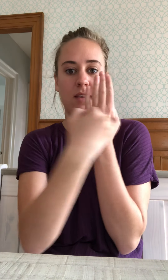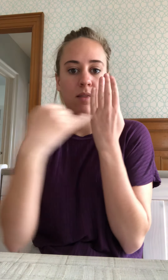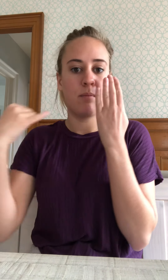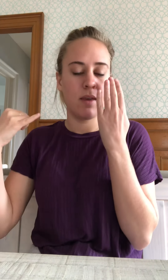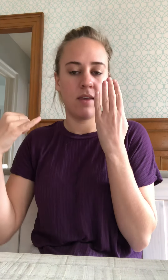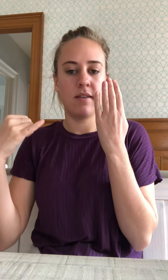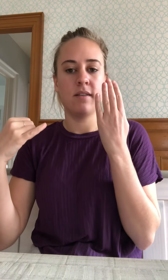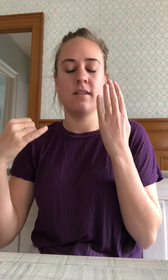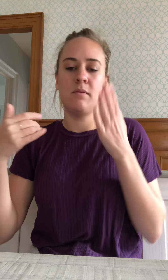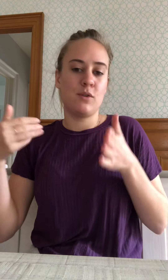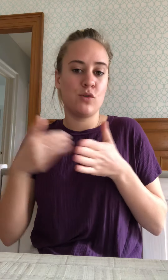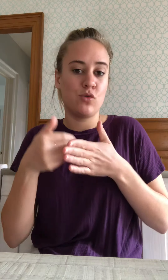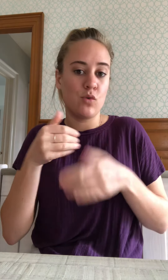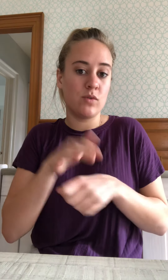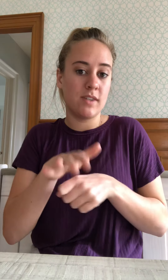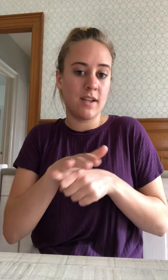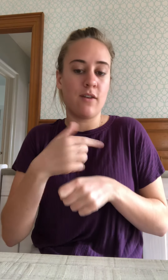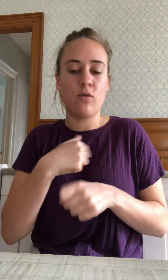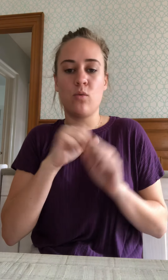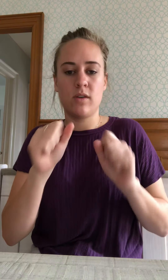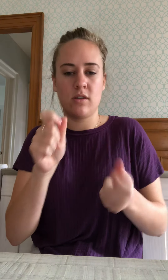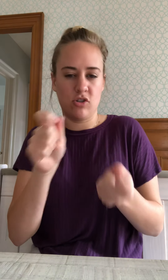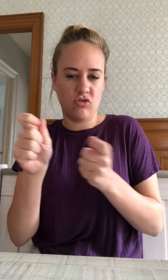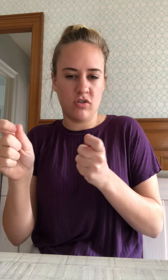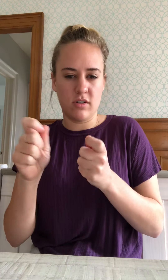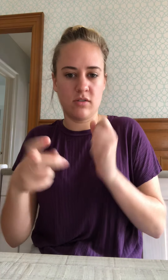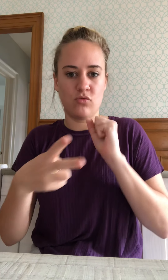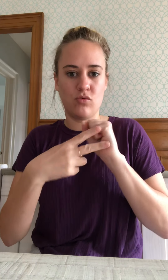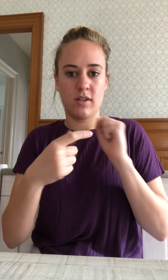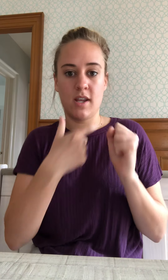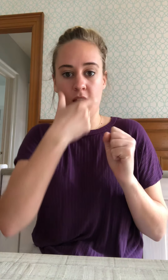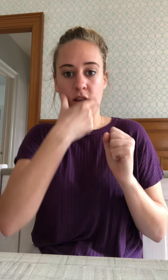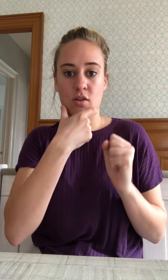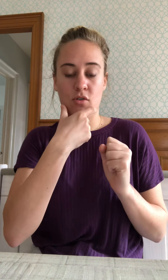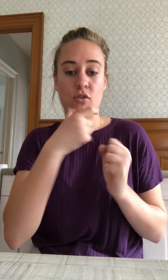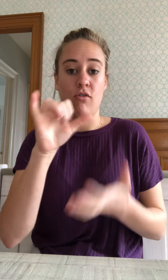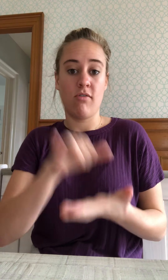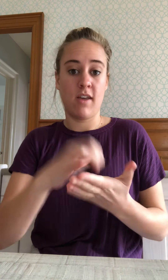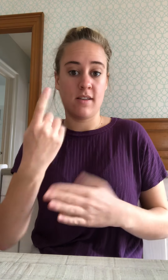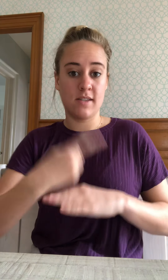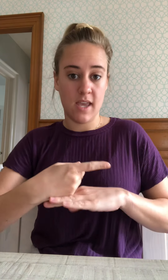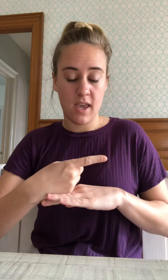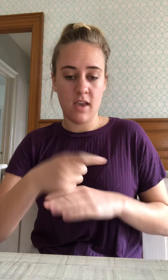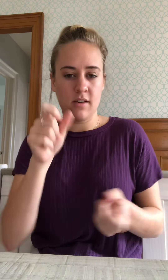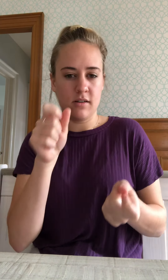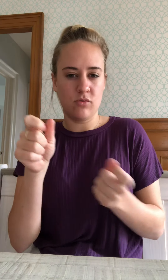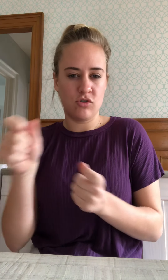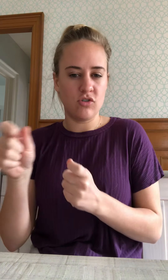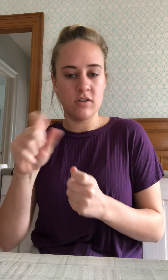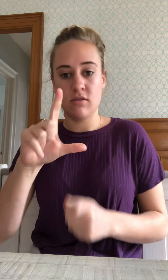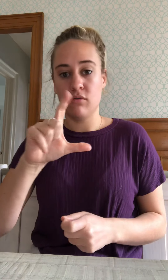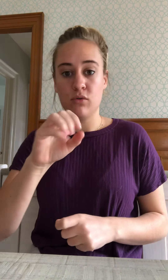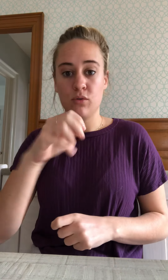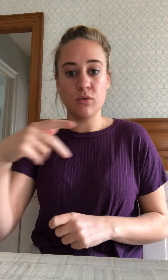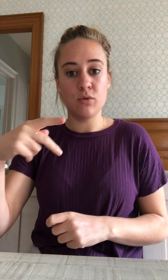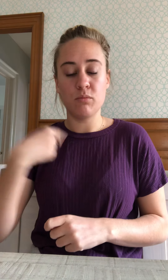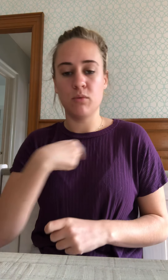enough so we can adjust the retainer on delivery by adjusting the loops, and we take off the braces and